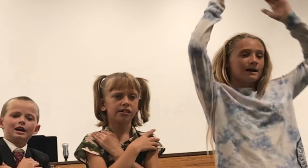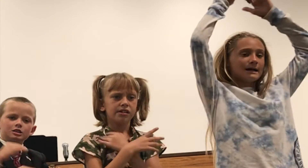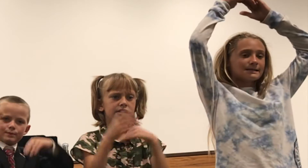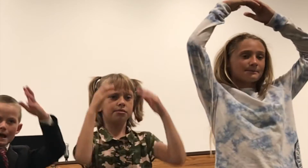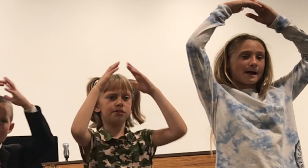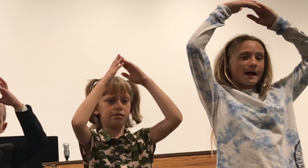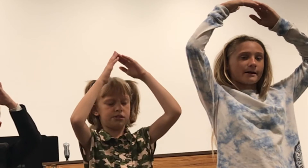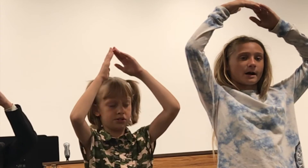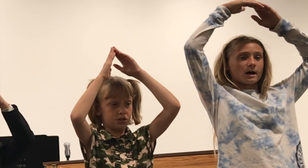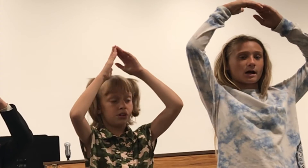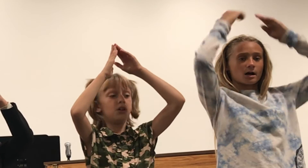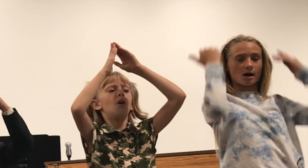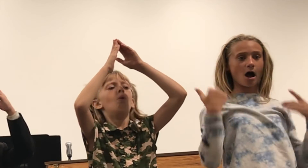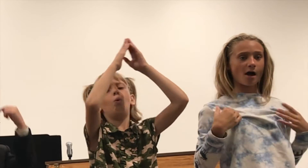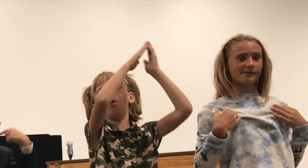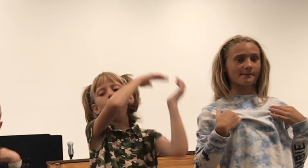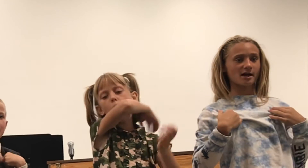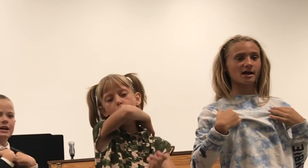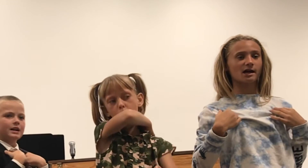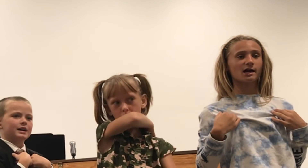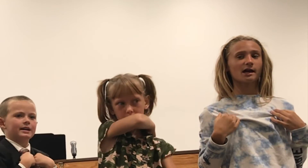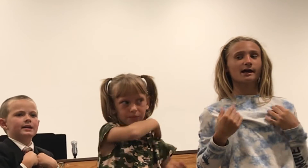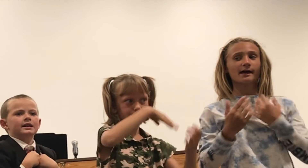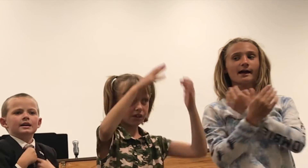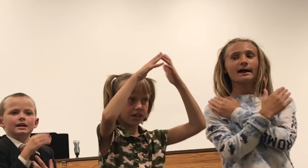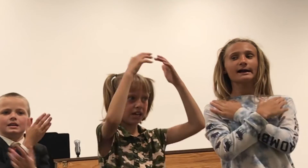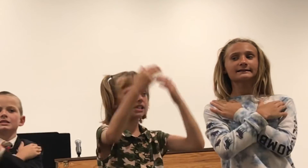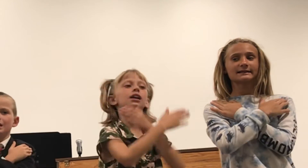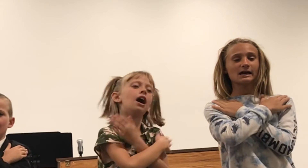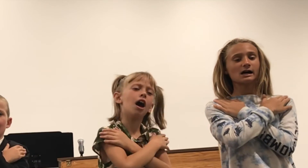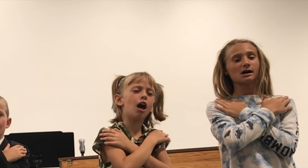He is the center of me, his love.